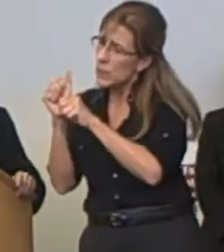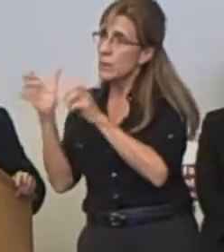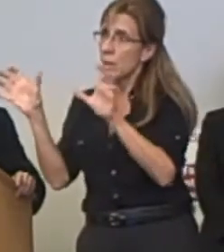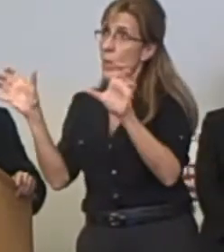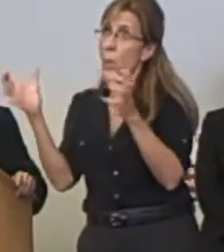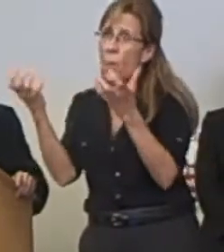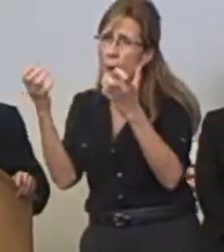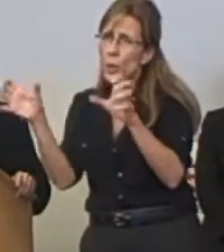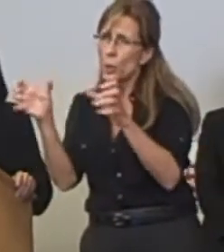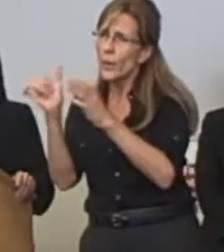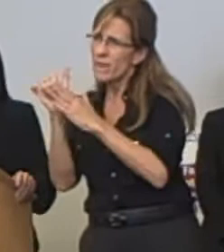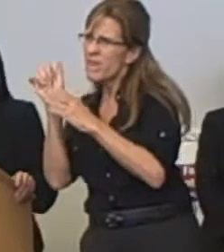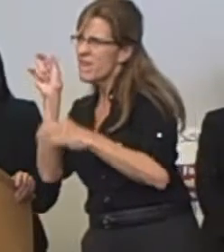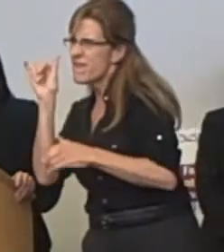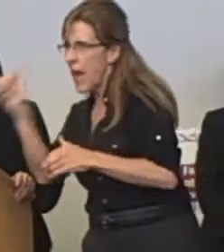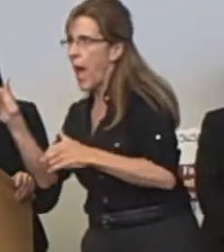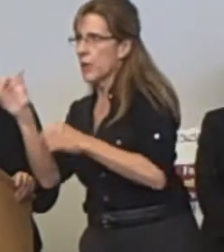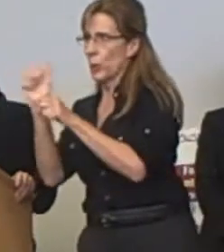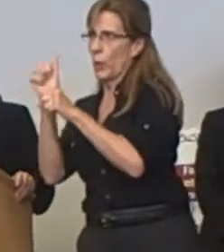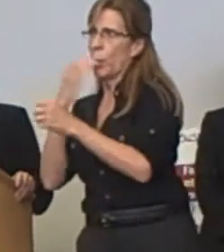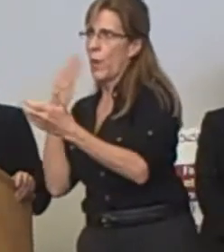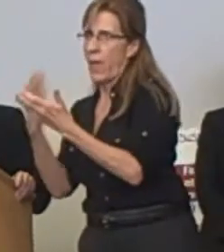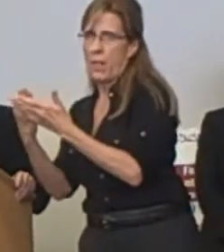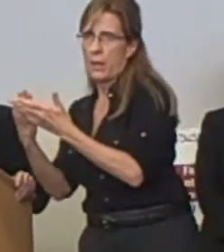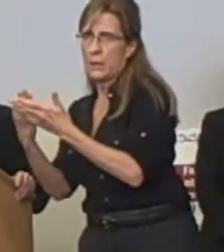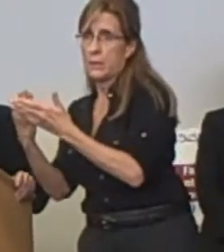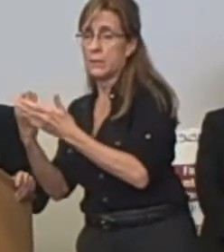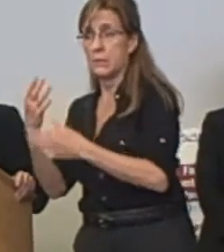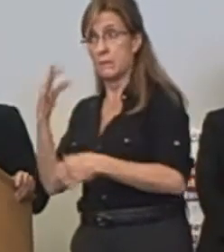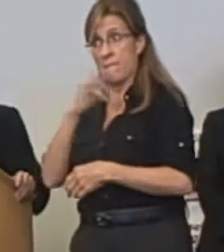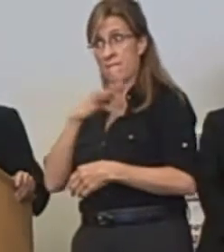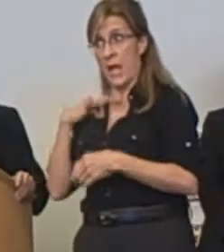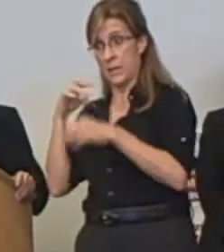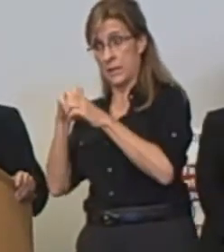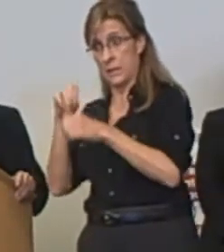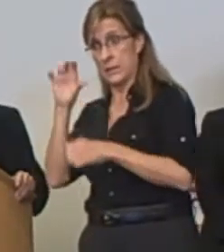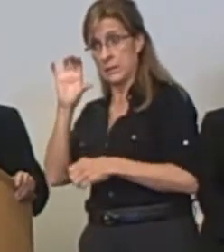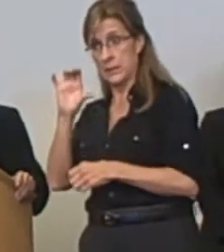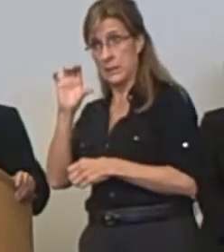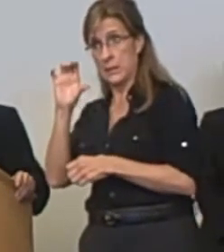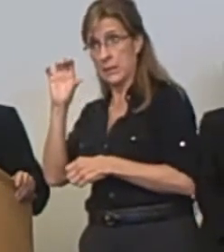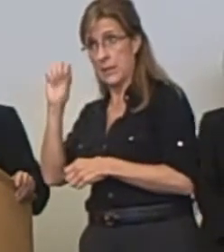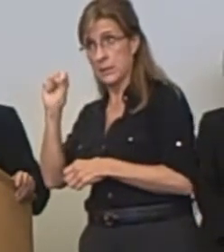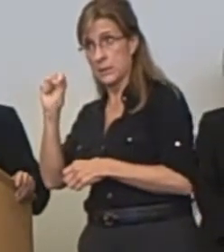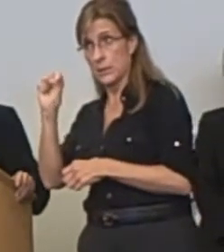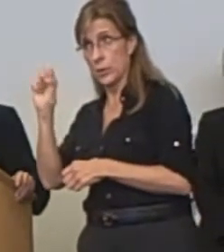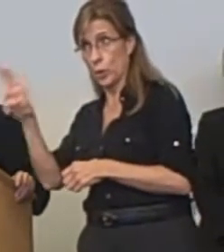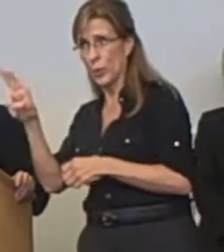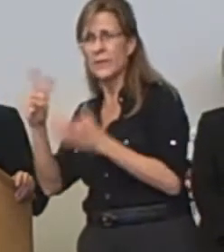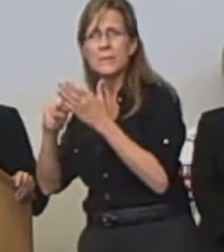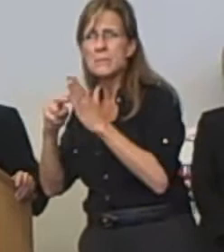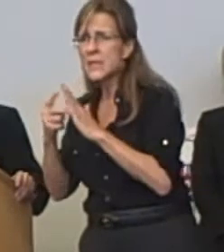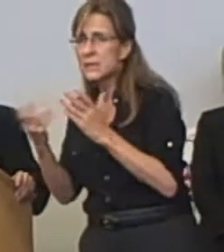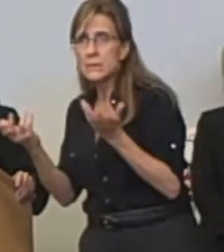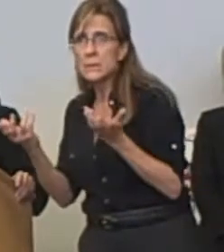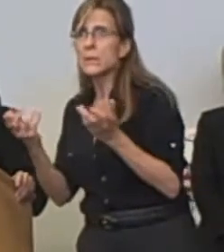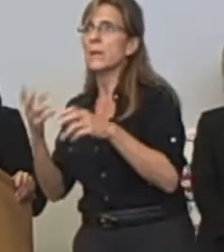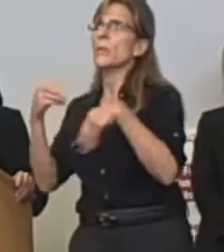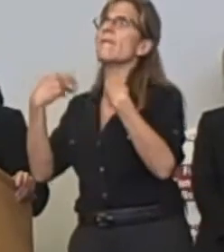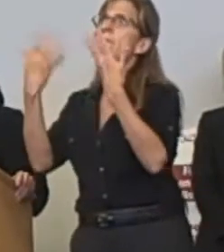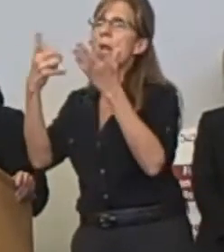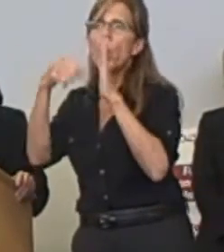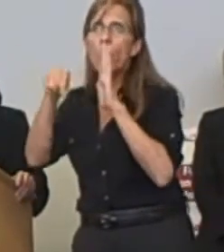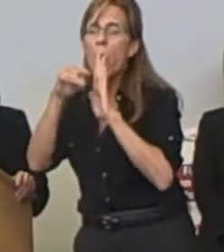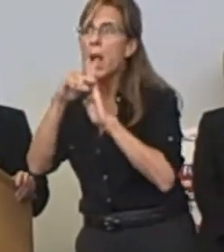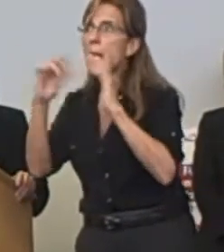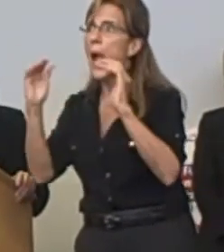that work well. For faculty in the CSU, that means providing quality higher